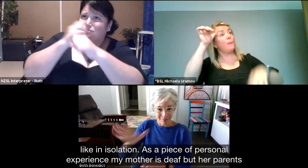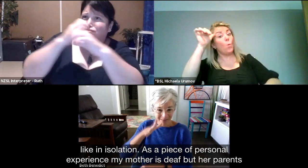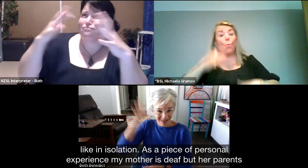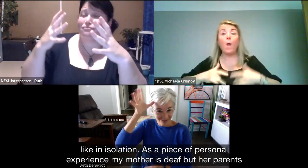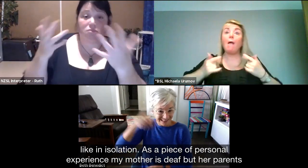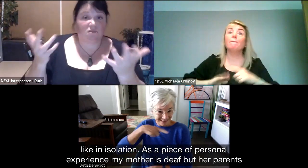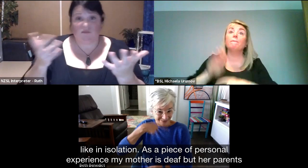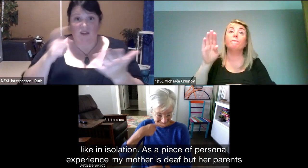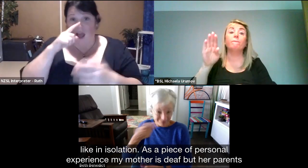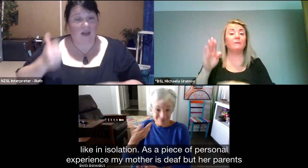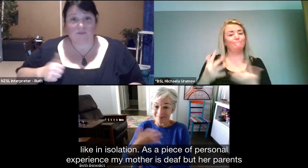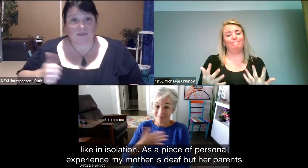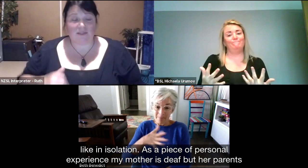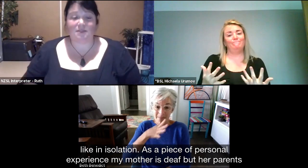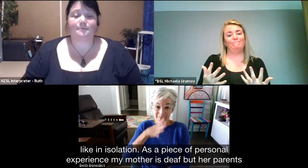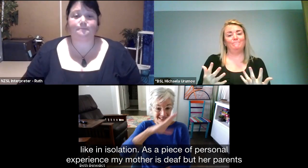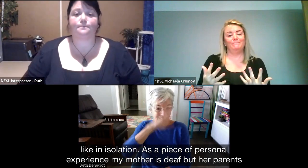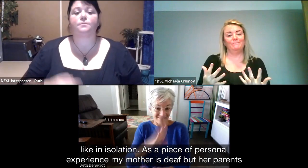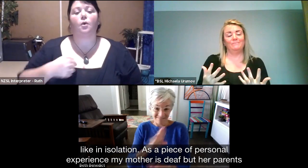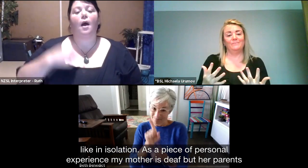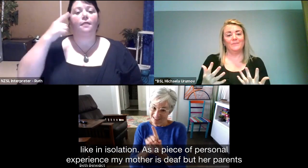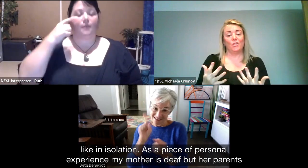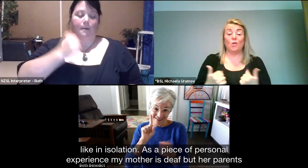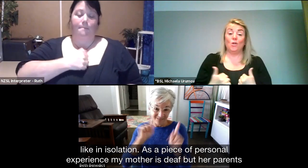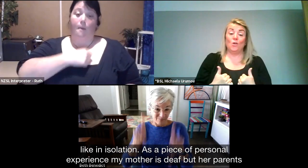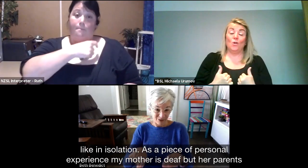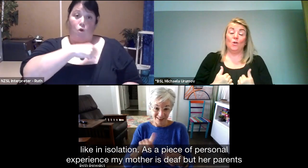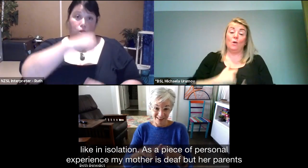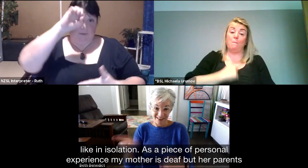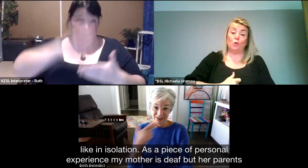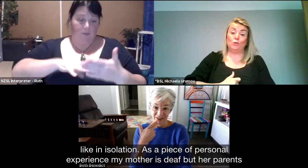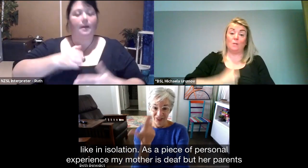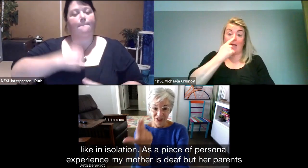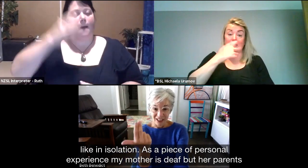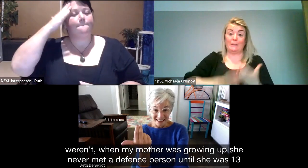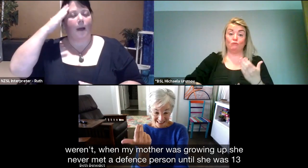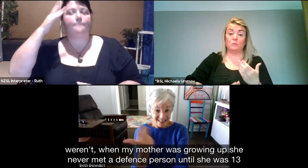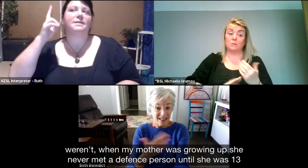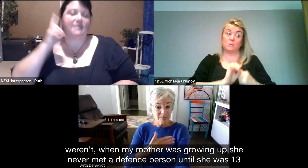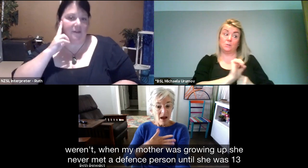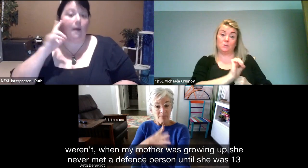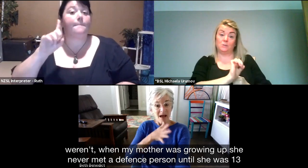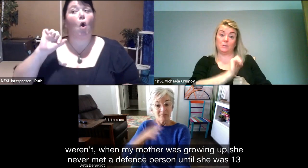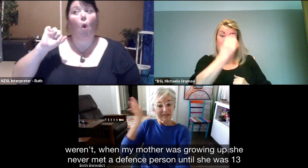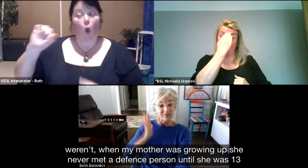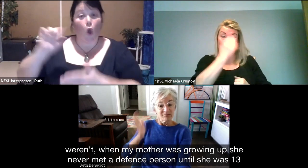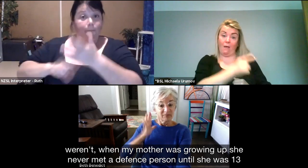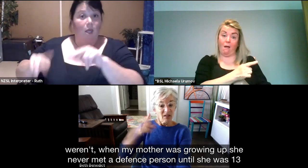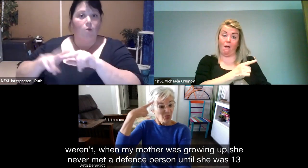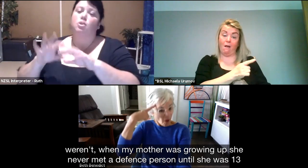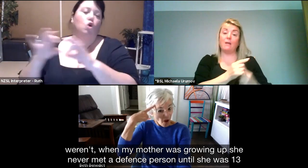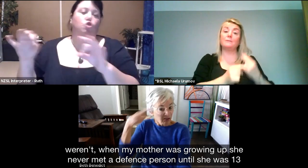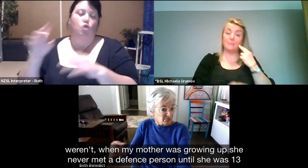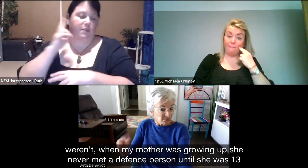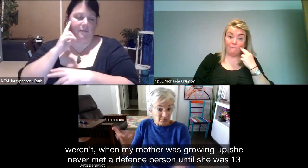So I think as a piece of personal experience, my mother is deaf, but her parents were not. So when my mother was